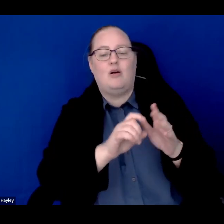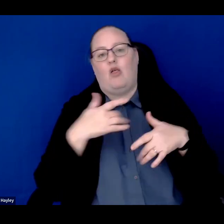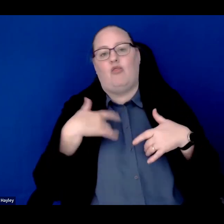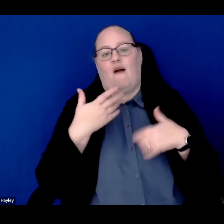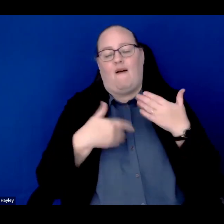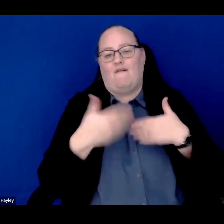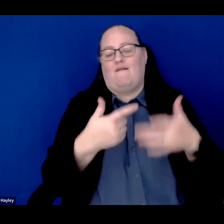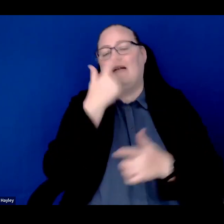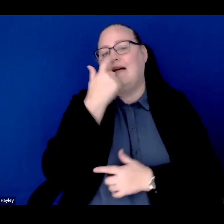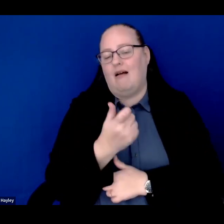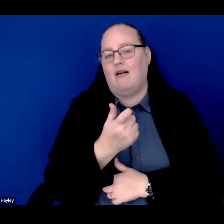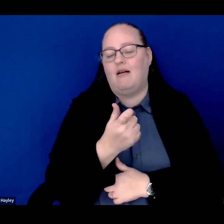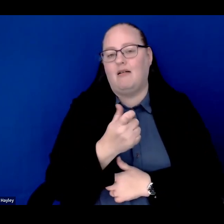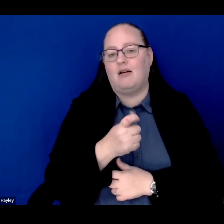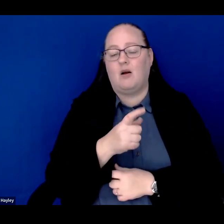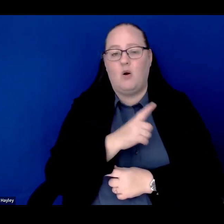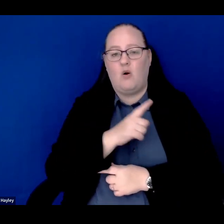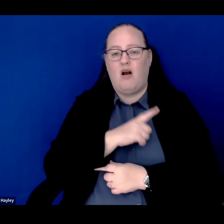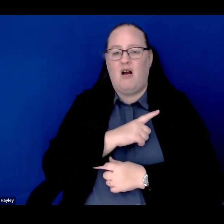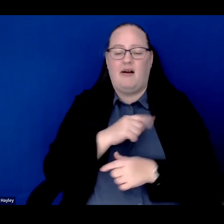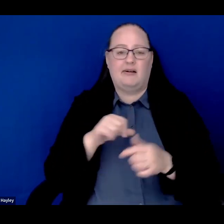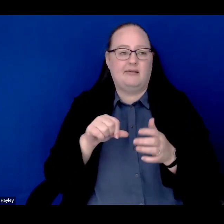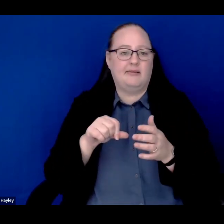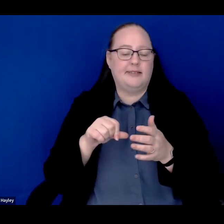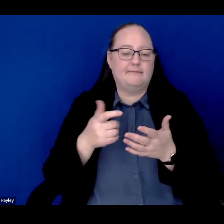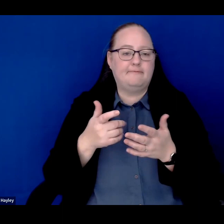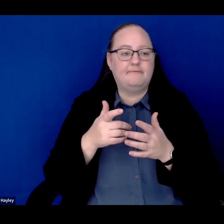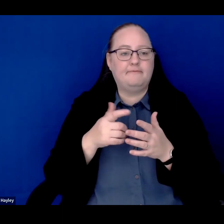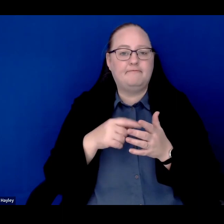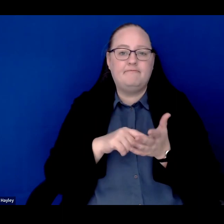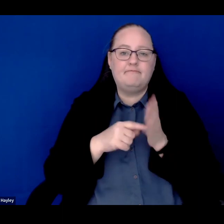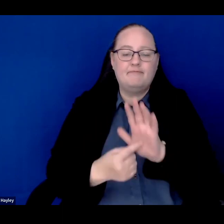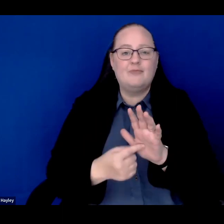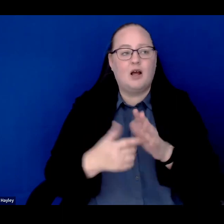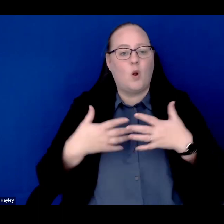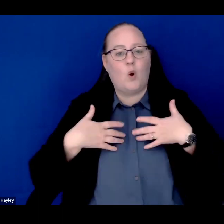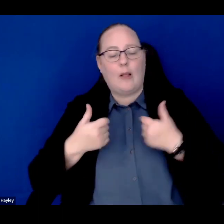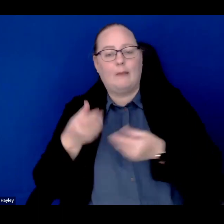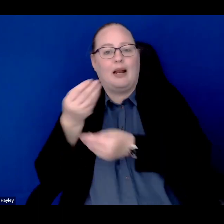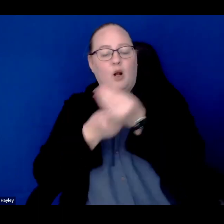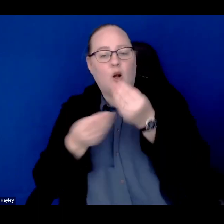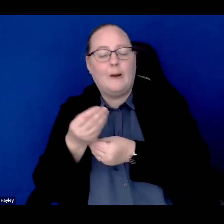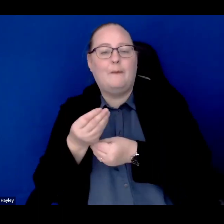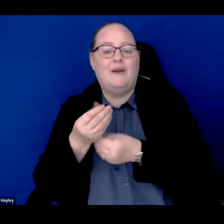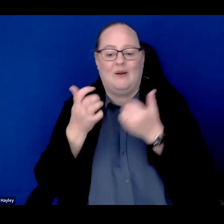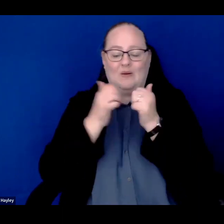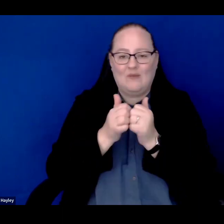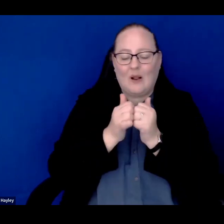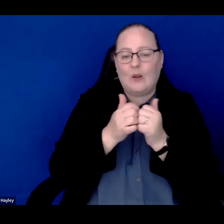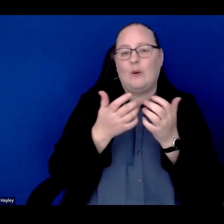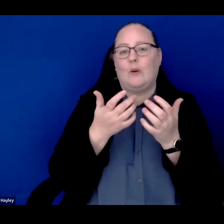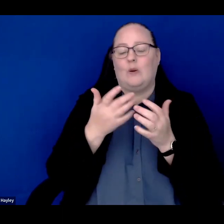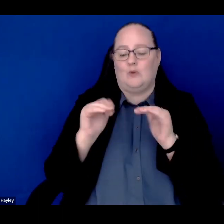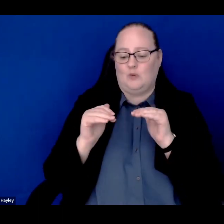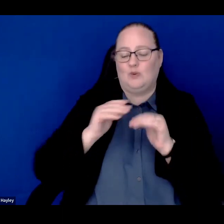project yourself in this well-being economy, this kind of post-growth world where, you know, value is just satisfying